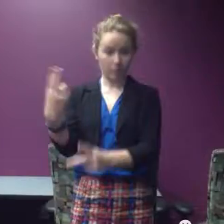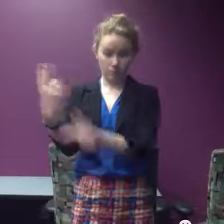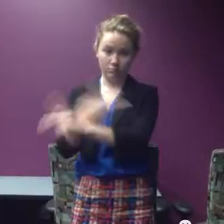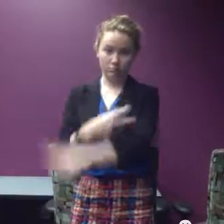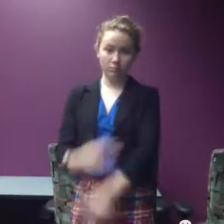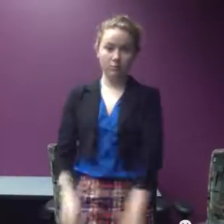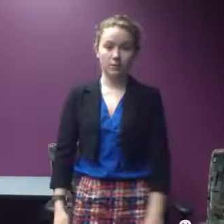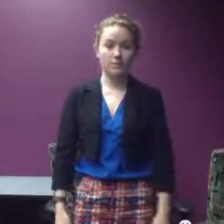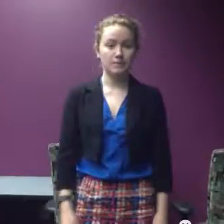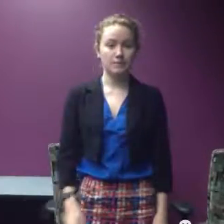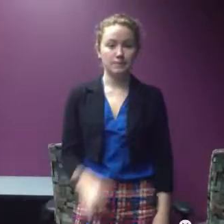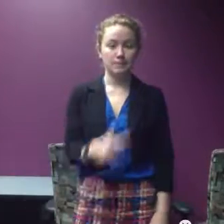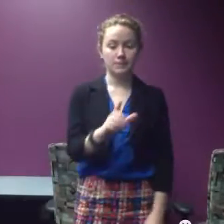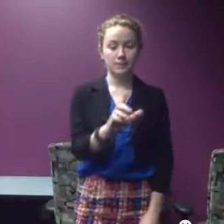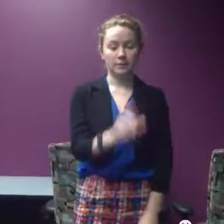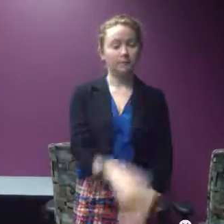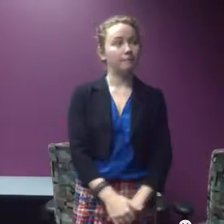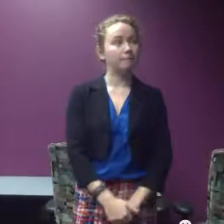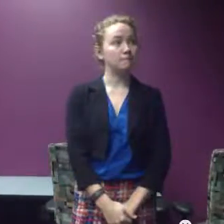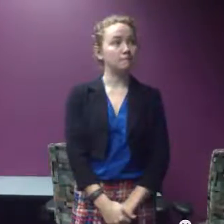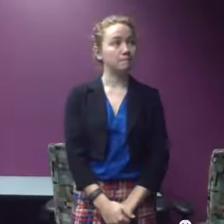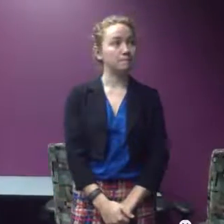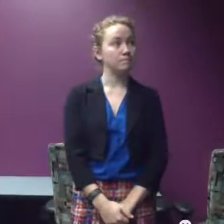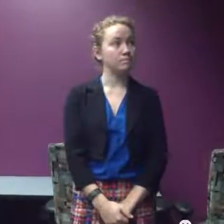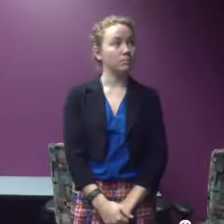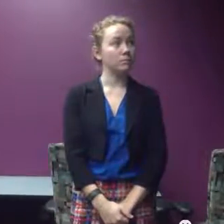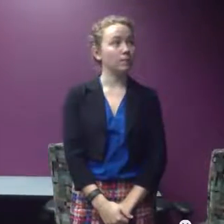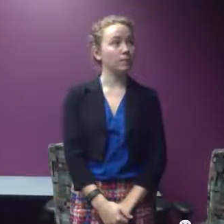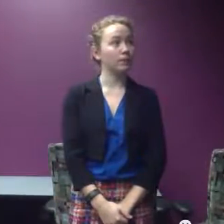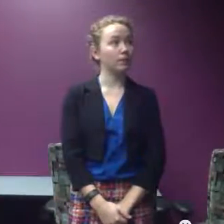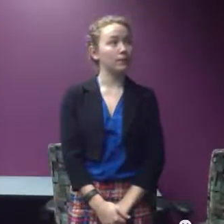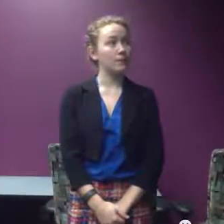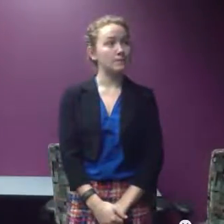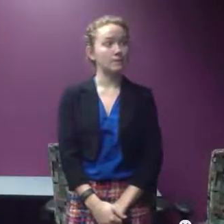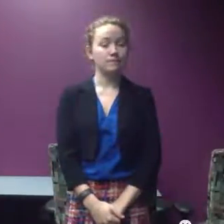So length times width times height is volume.